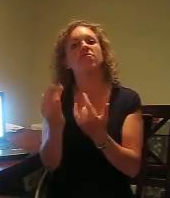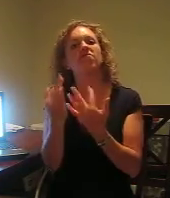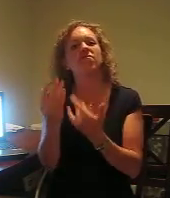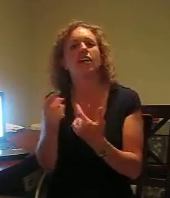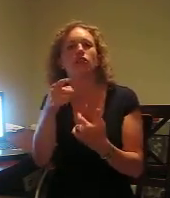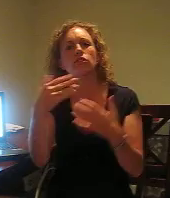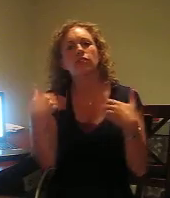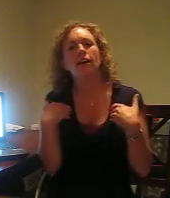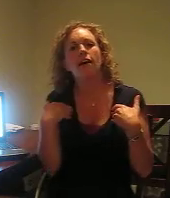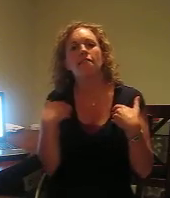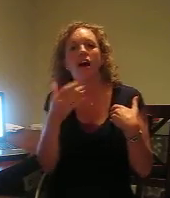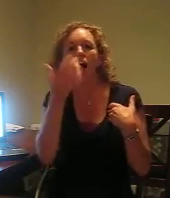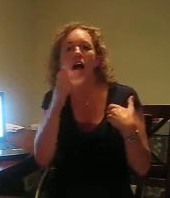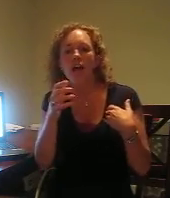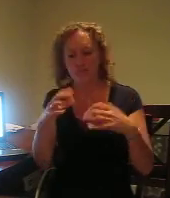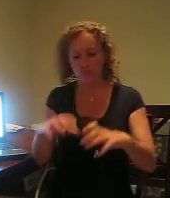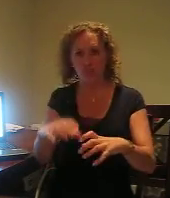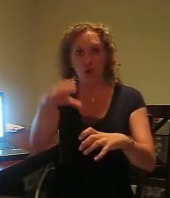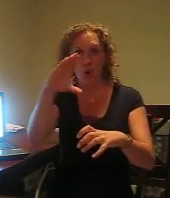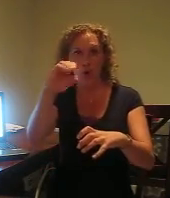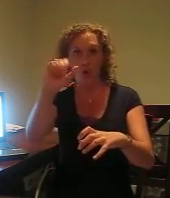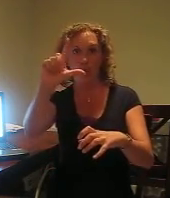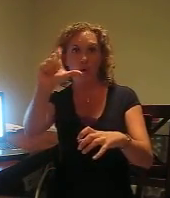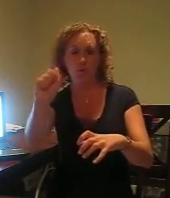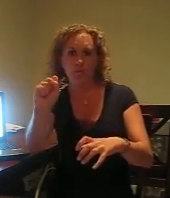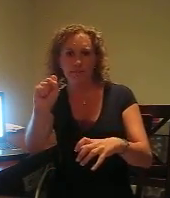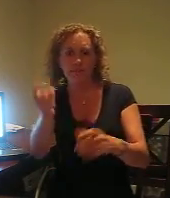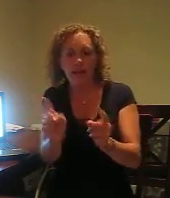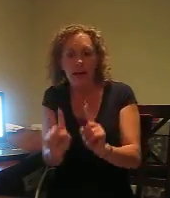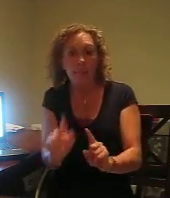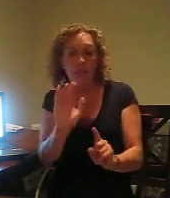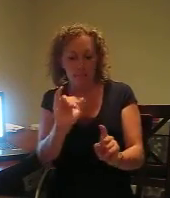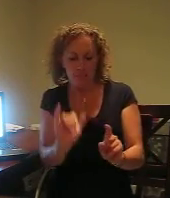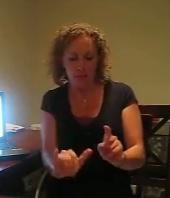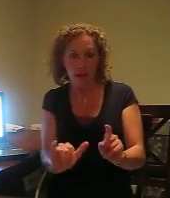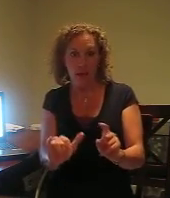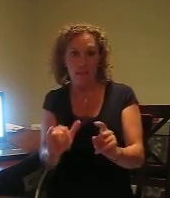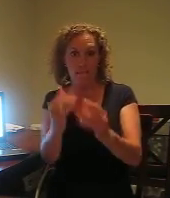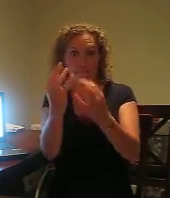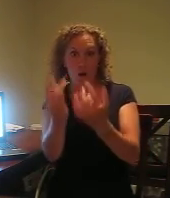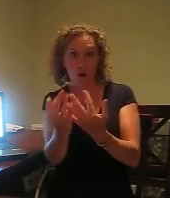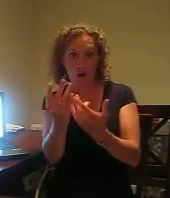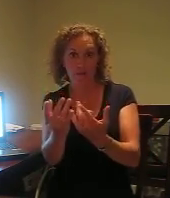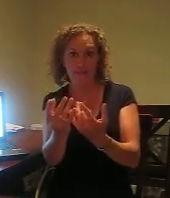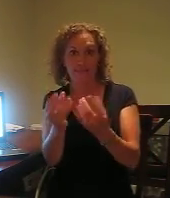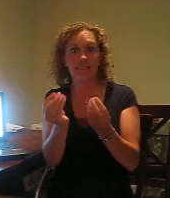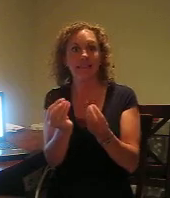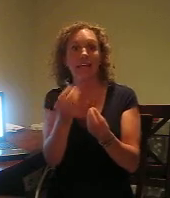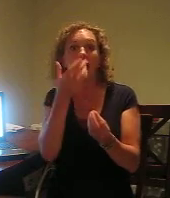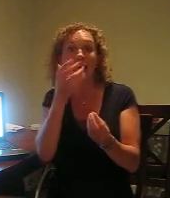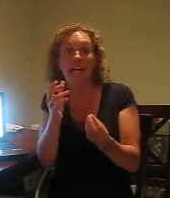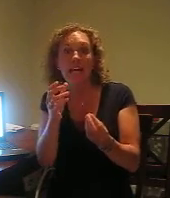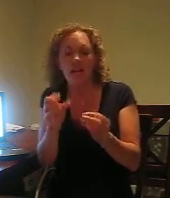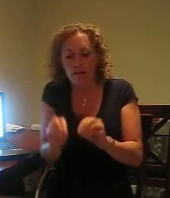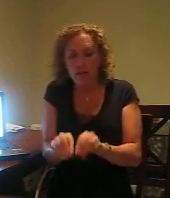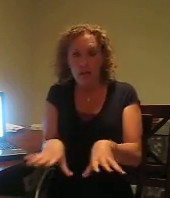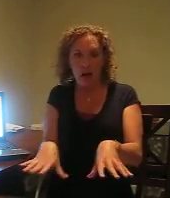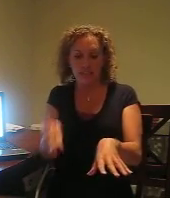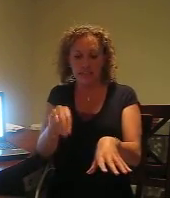coals, and as that hotbed of coals burns, all of the heat is lost into the cold, damp ground. None of it